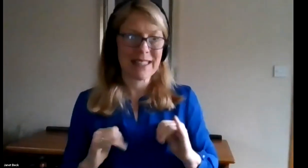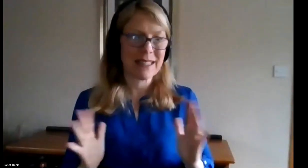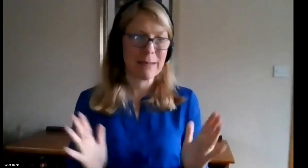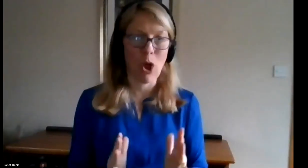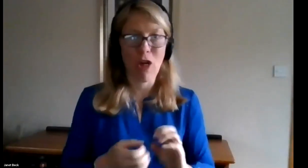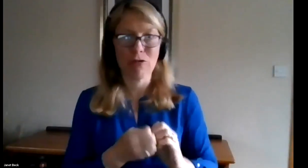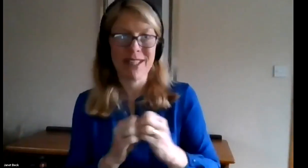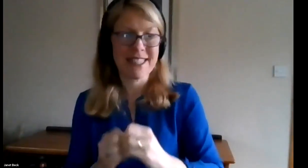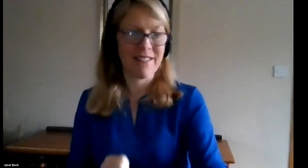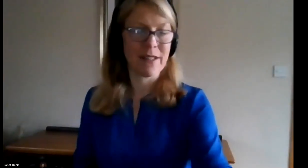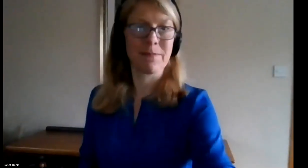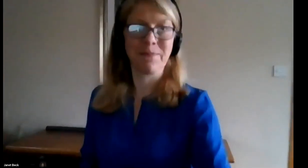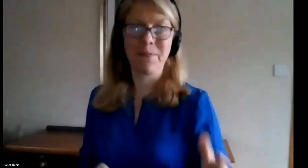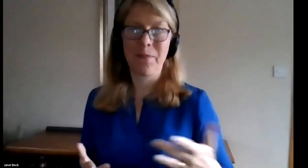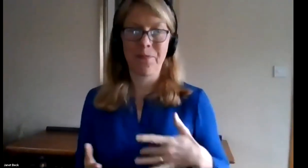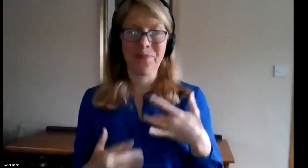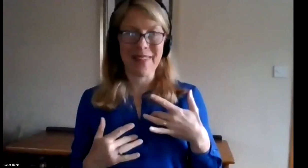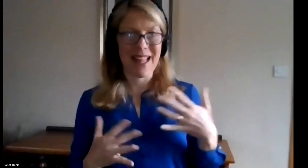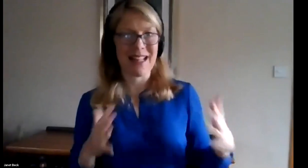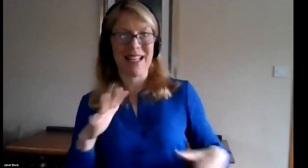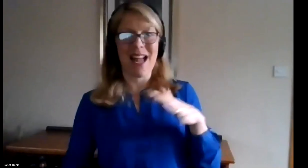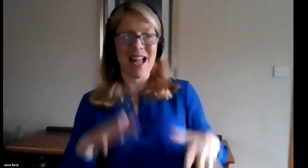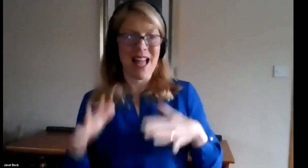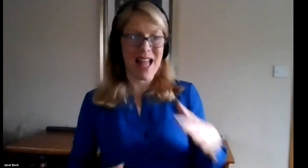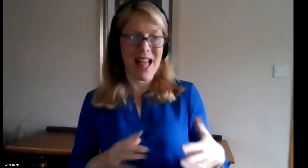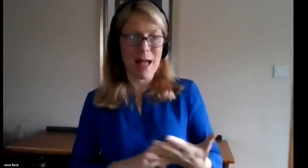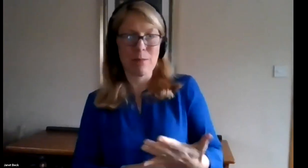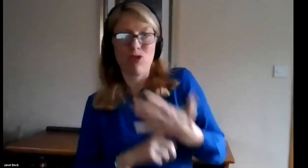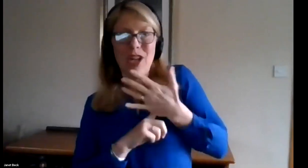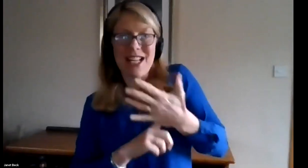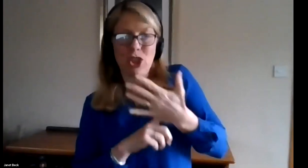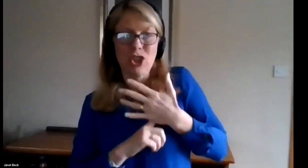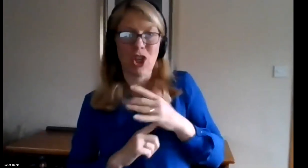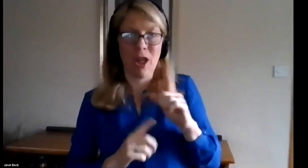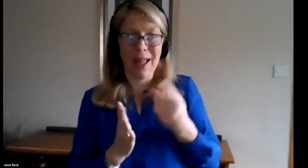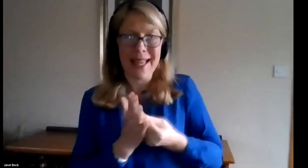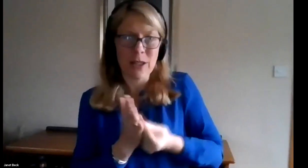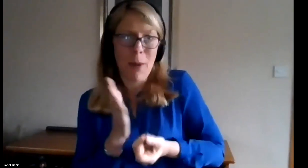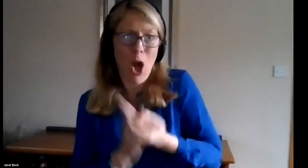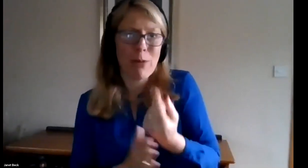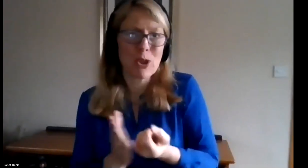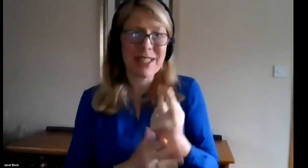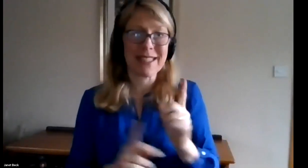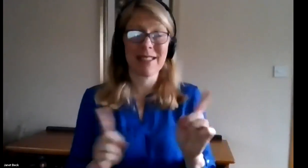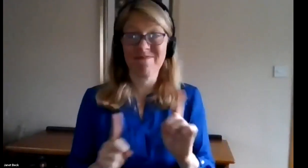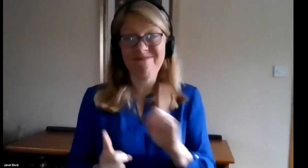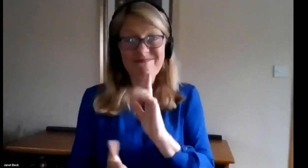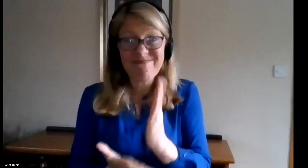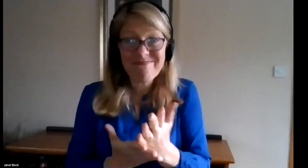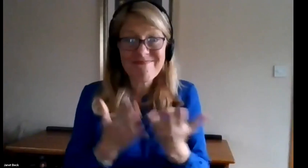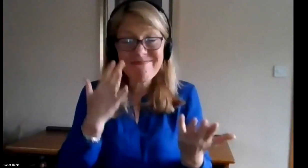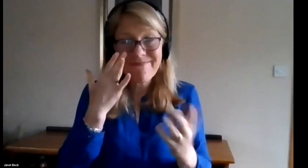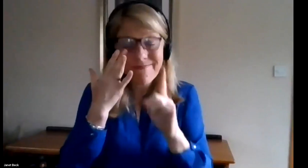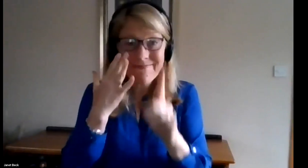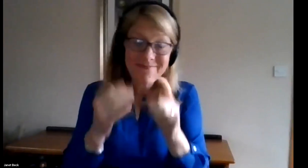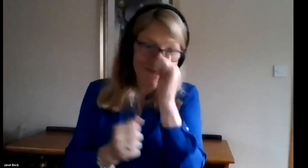arts industries are under a huge, pressure, and there are no economic opportunities. I must say that right now I'm conducting a